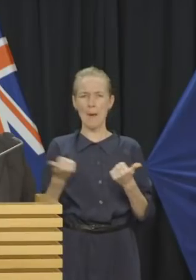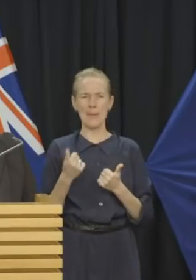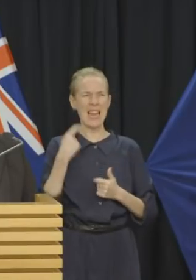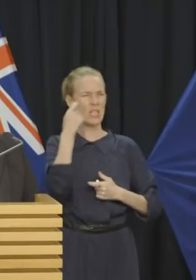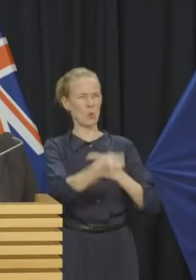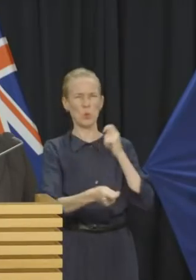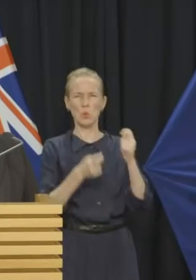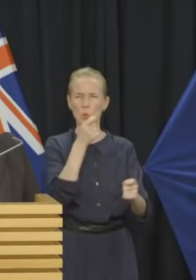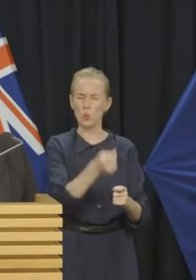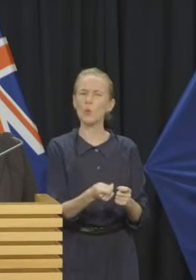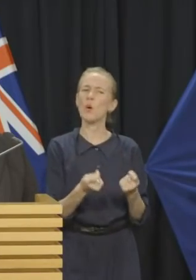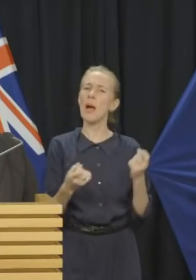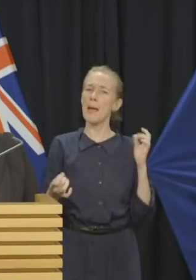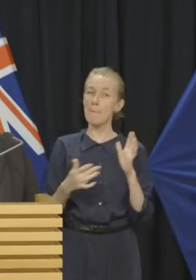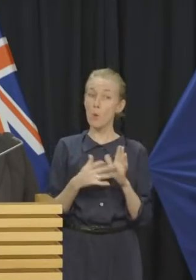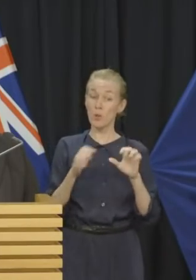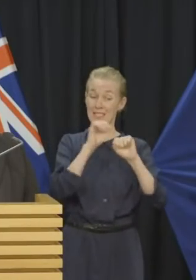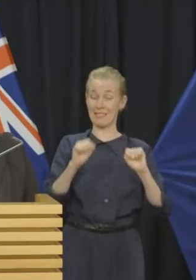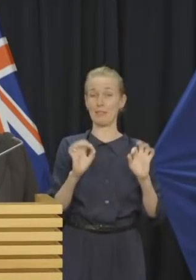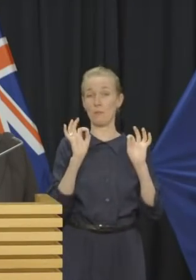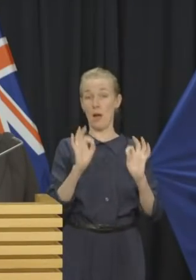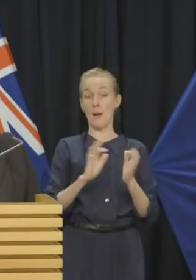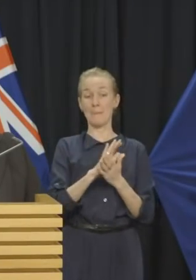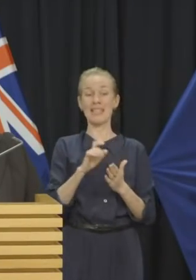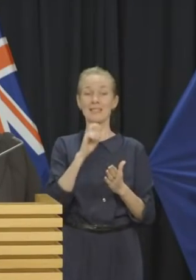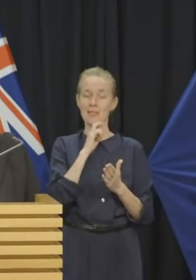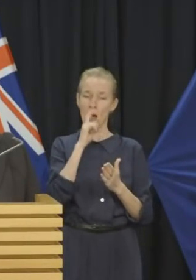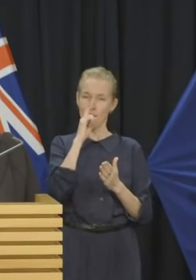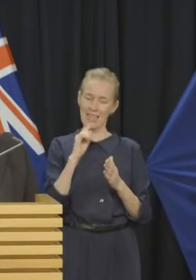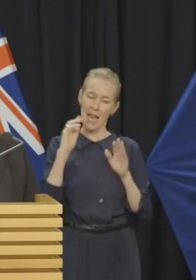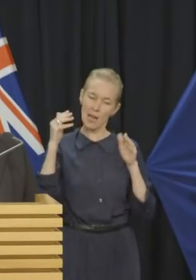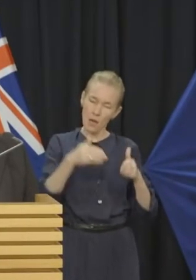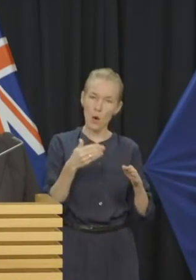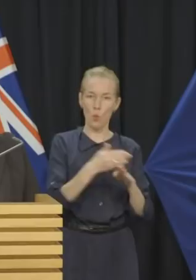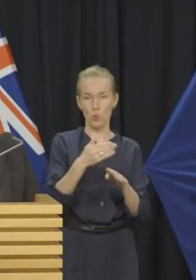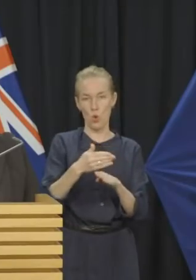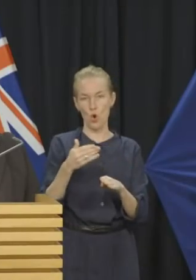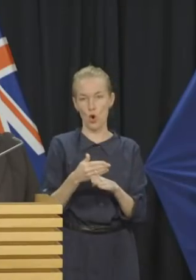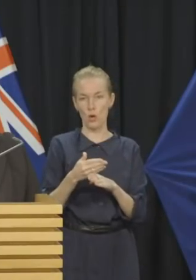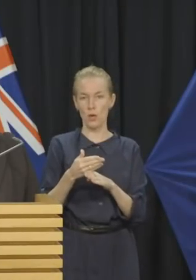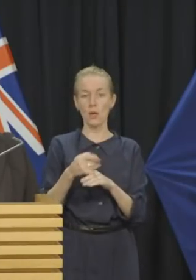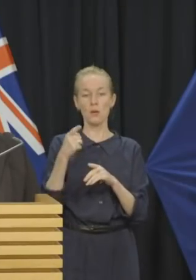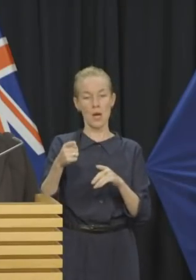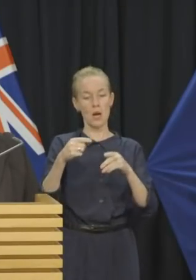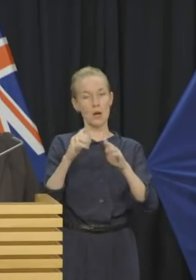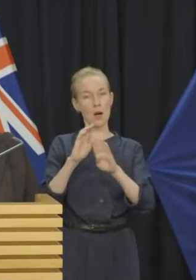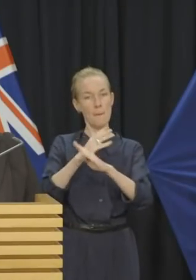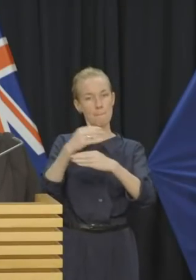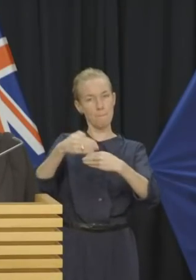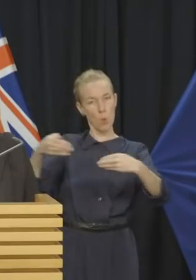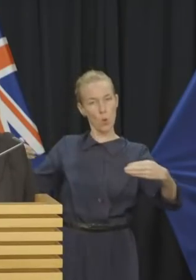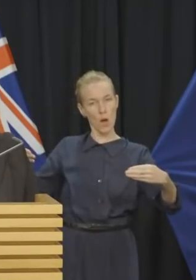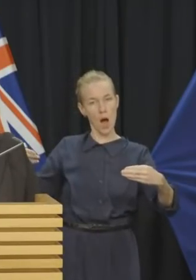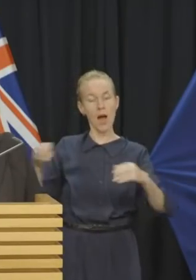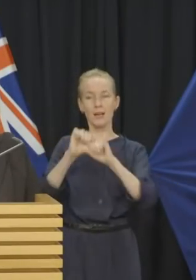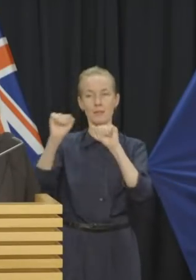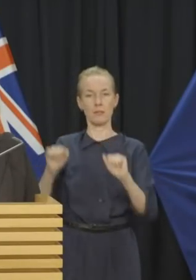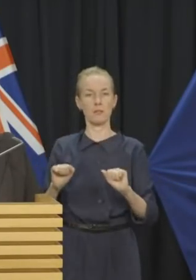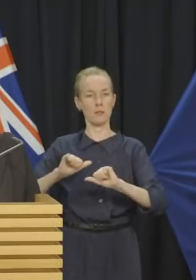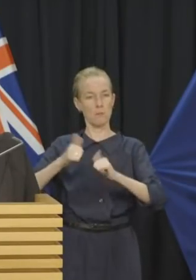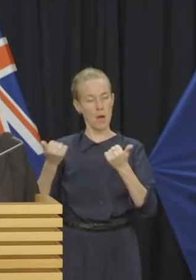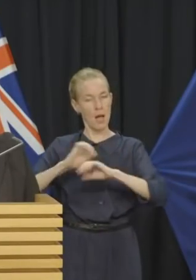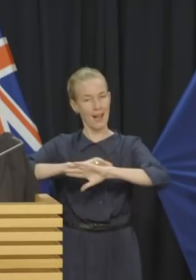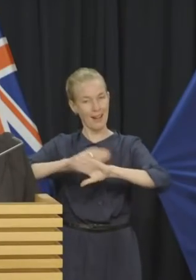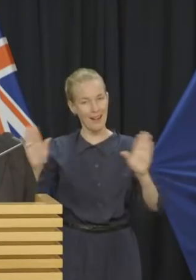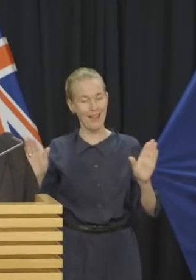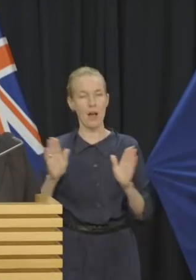they can do the job they're meant to do. The last thing I want to see is to stand up a regime around charging and